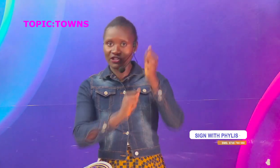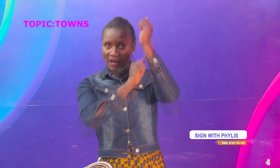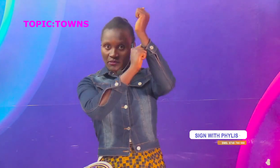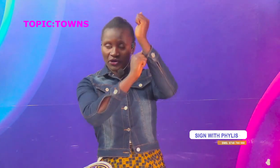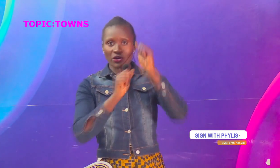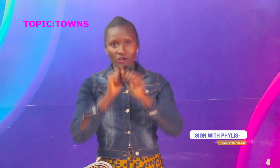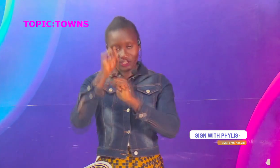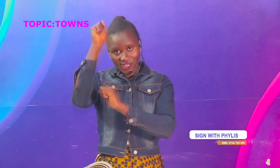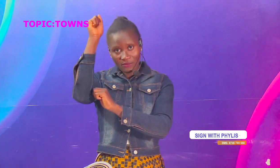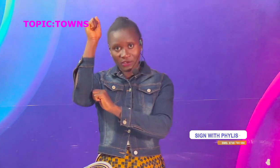Champion or champions.